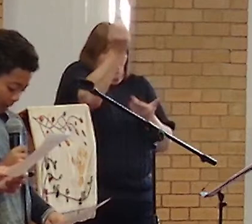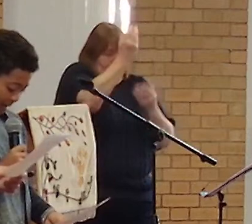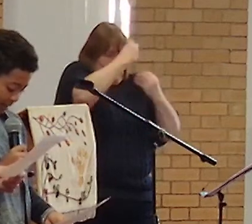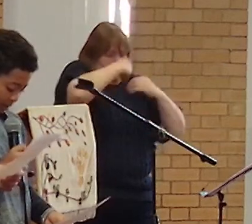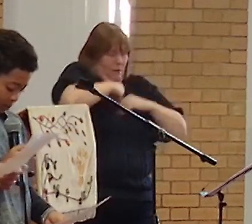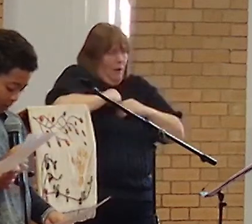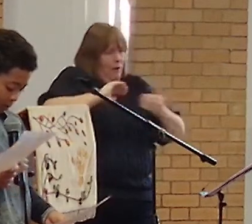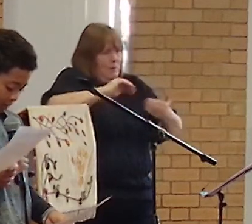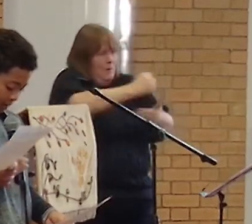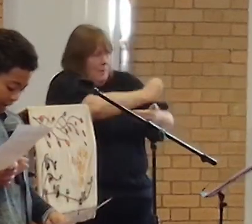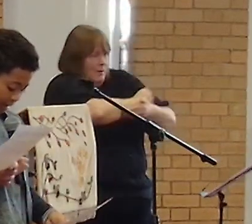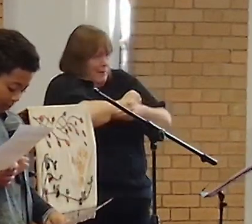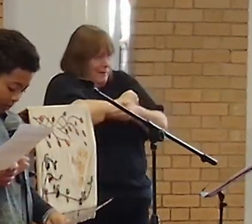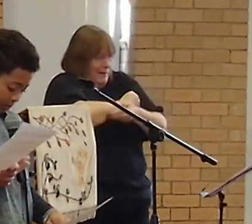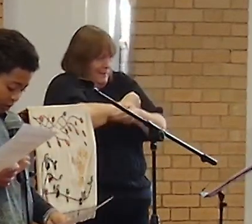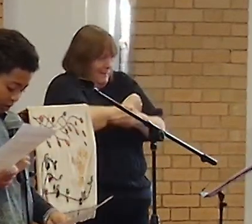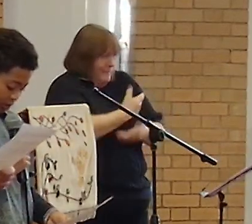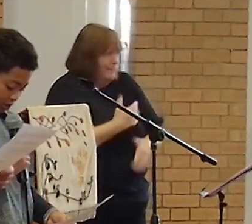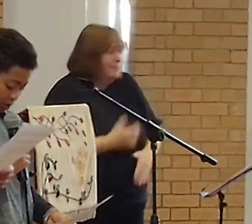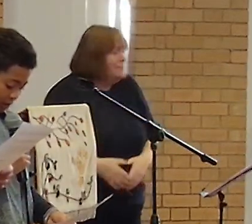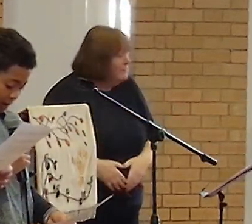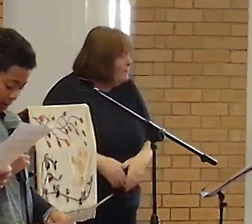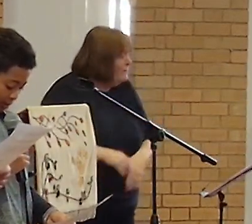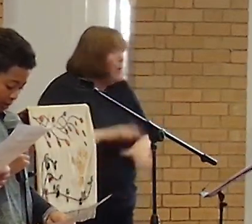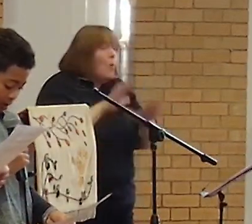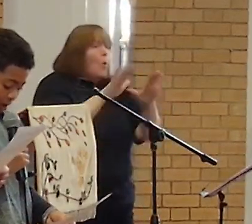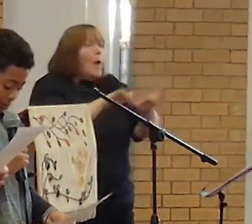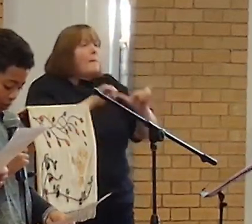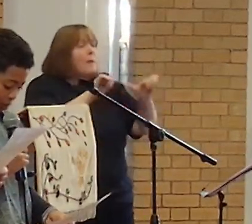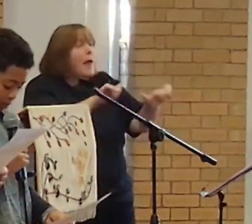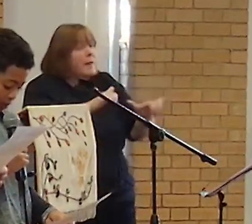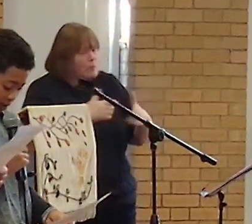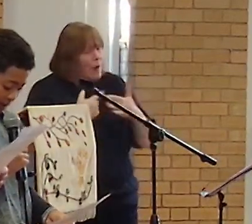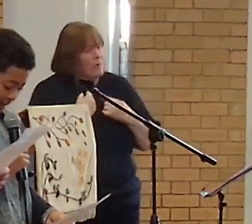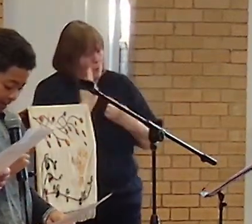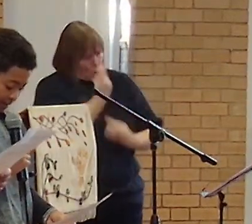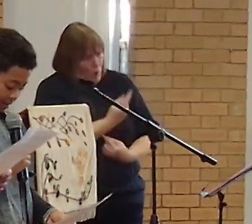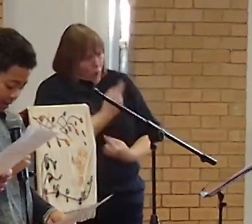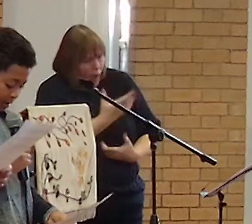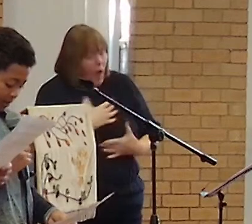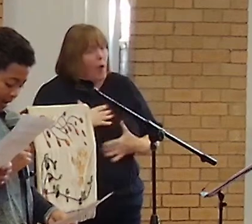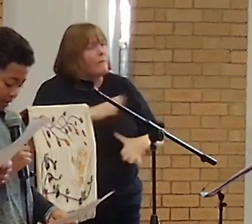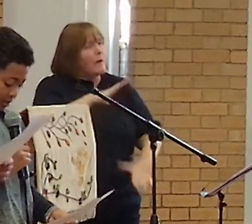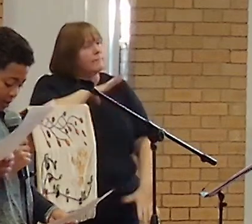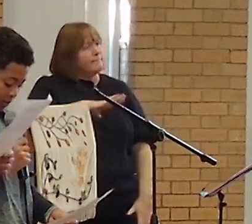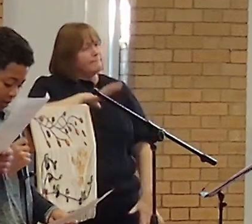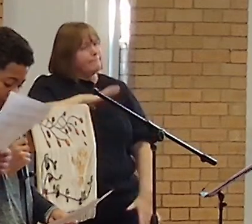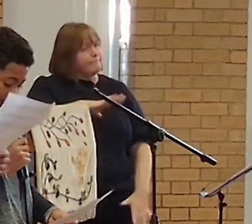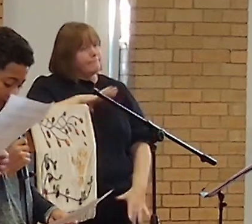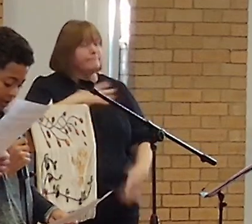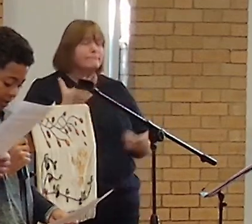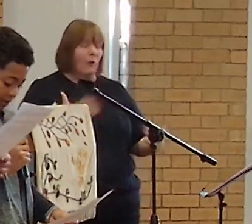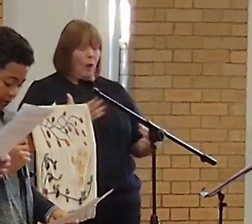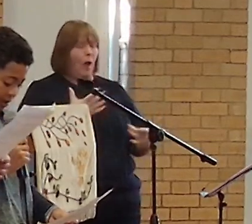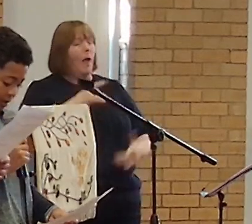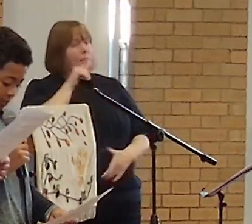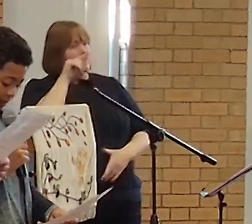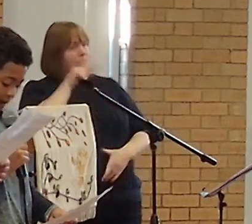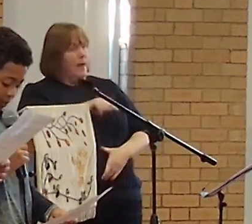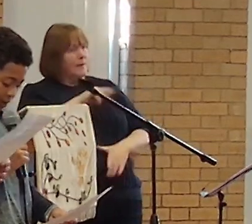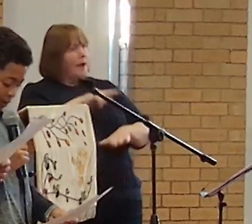You are blessed when you're content with just who you are, no more, no less. That's the moment you find